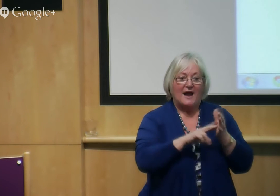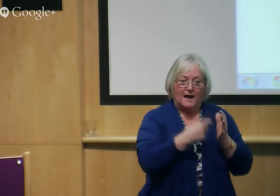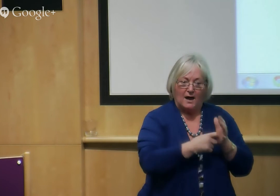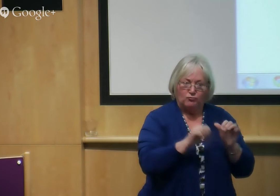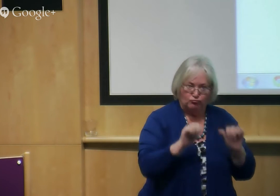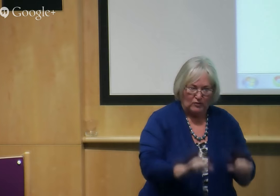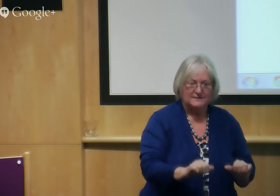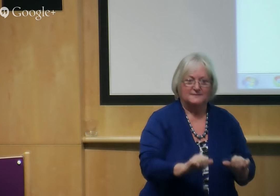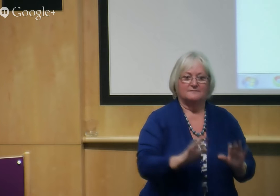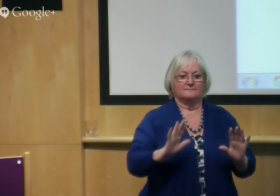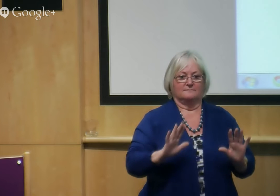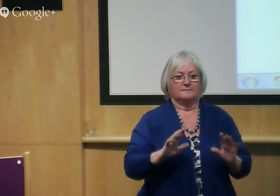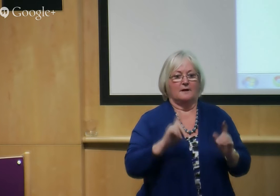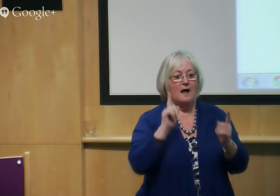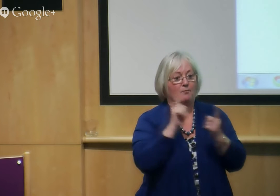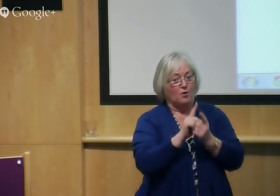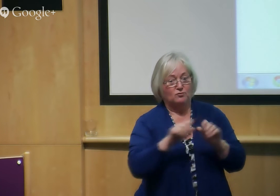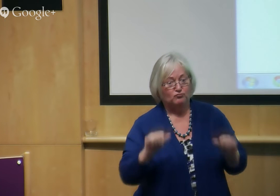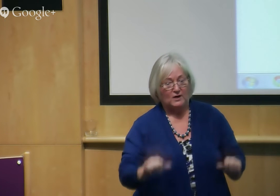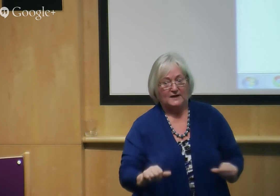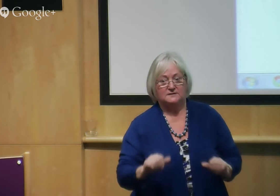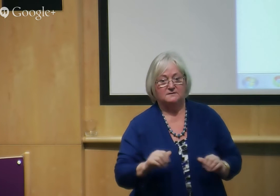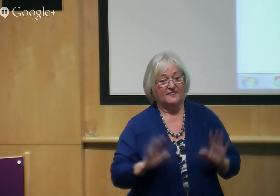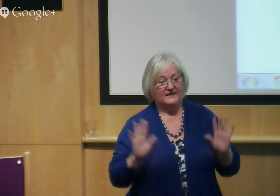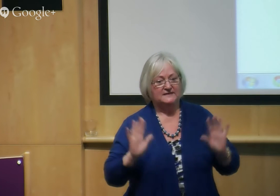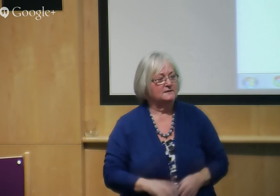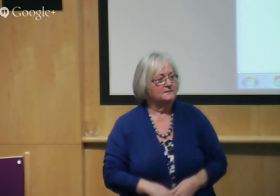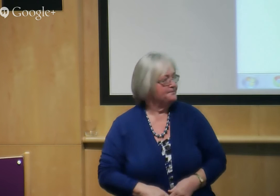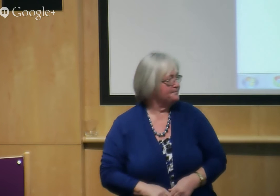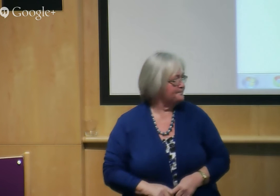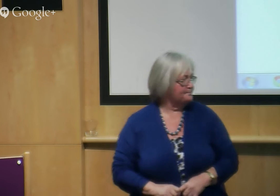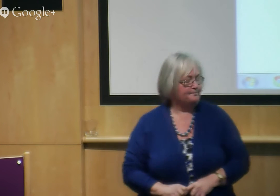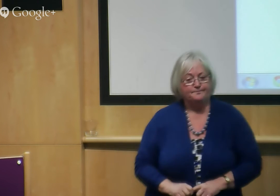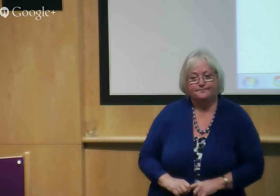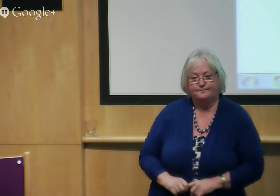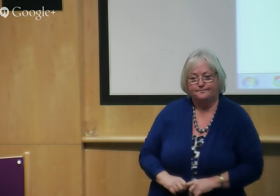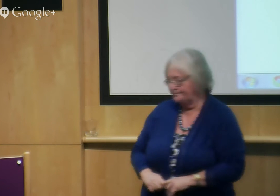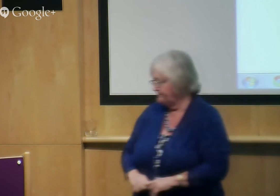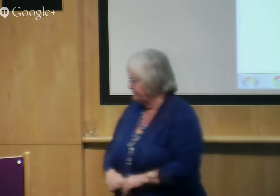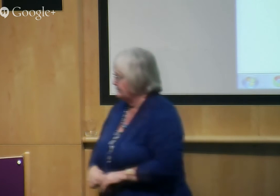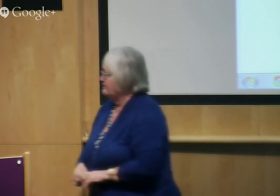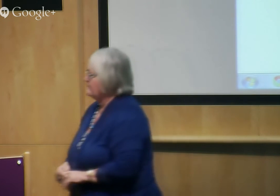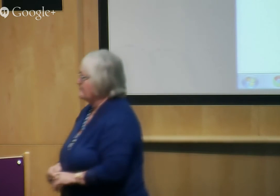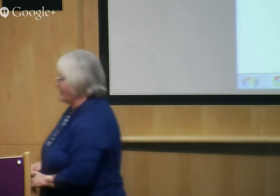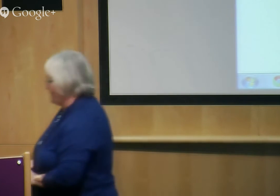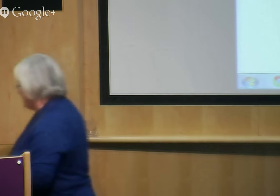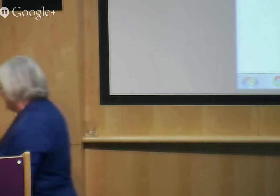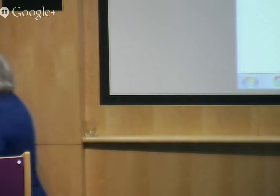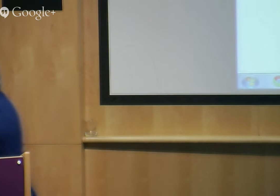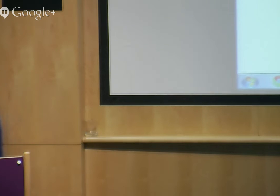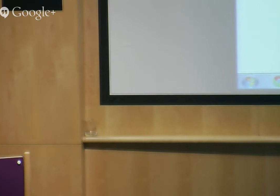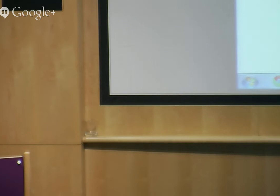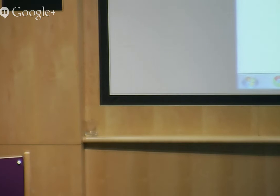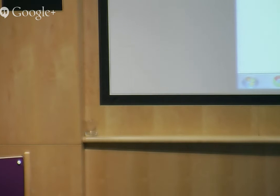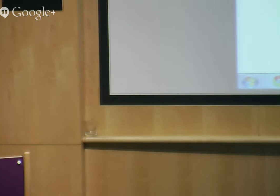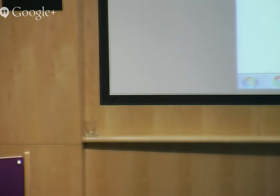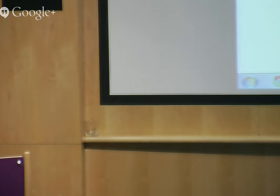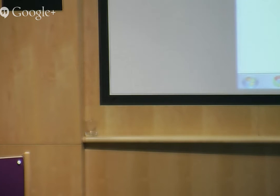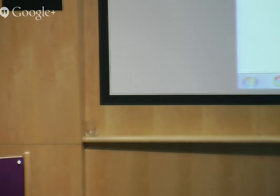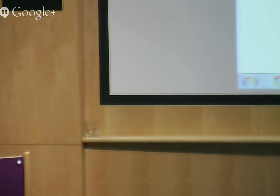mentored and they are accompanied by somebody that is qualified for the job, to look at how they're